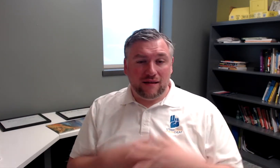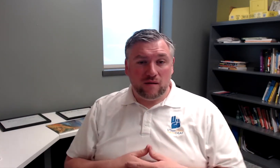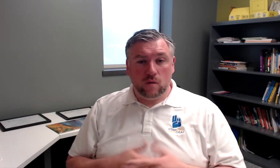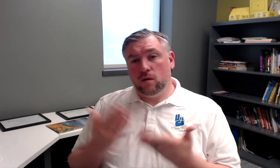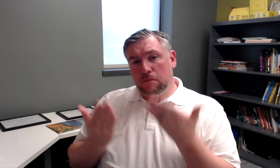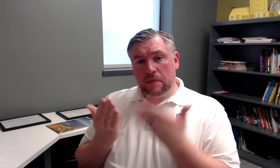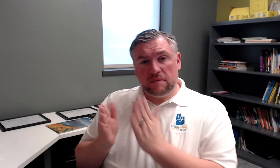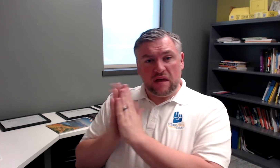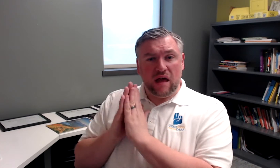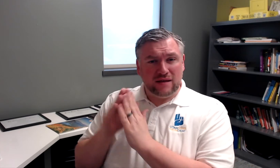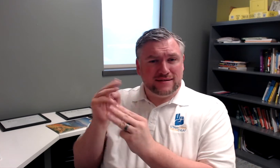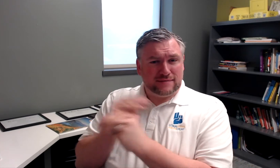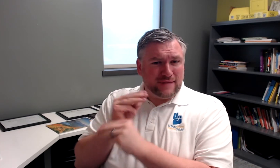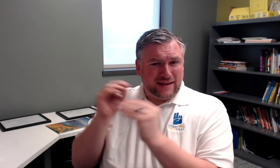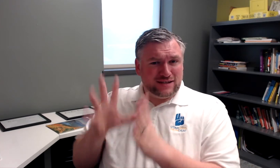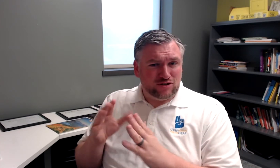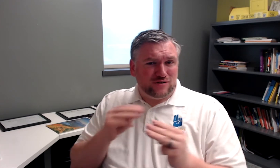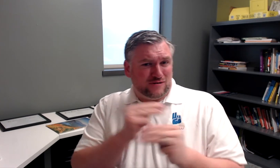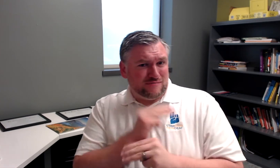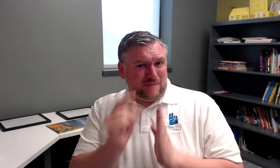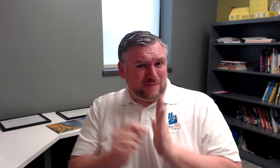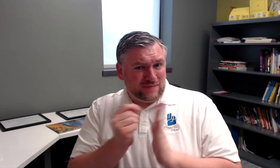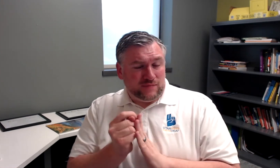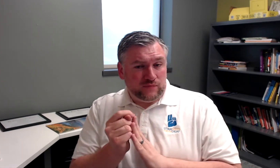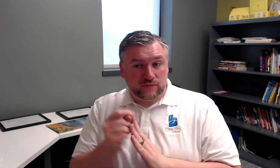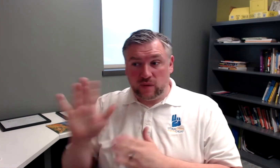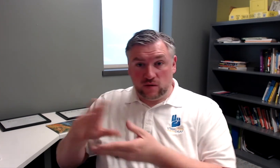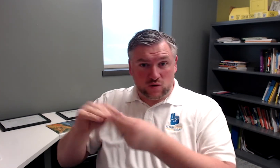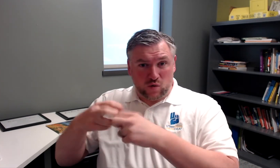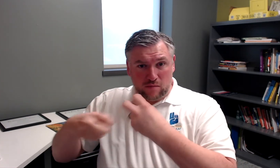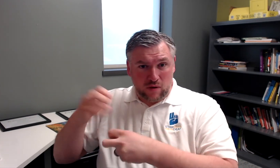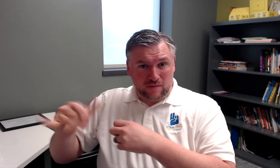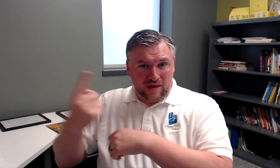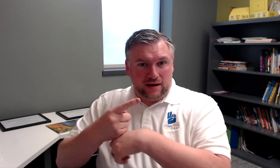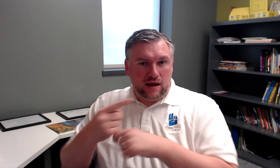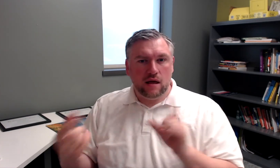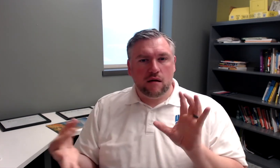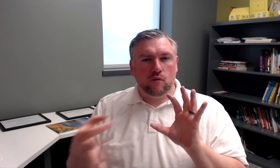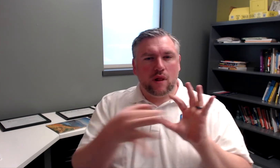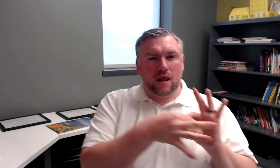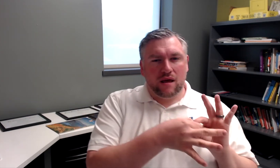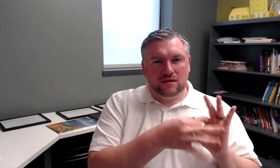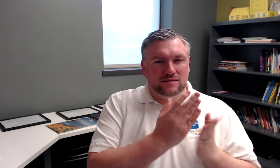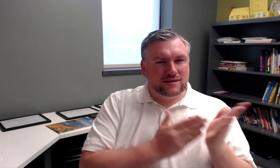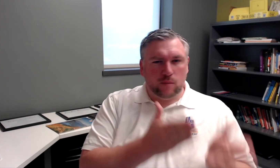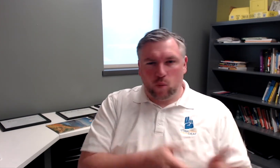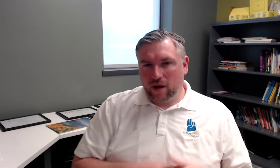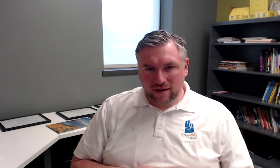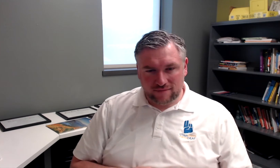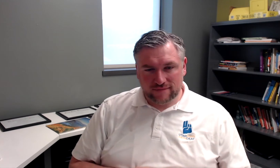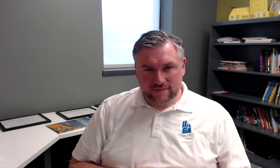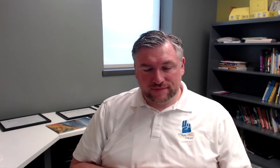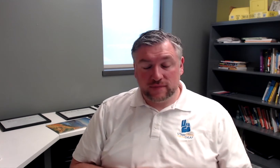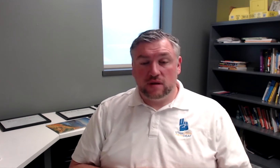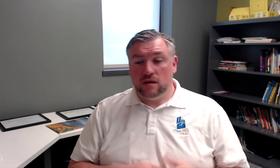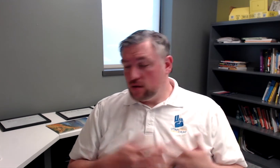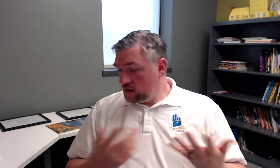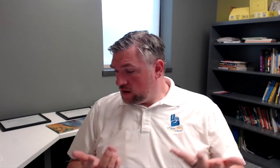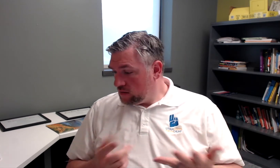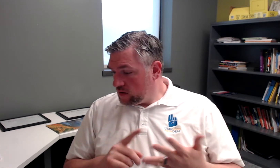thing that you can throw in. You can ask the math teacher while you're studying that day to do a